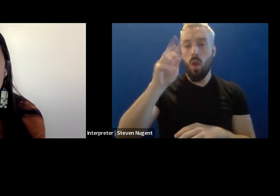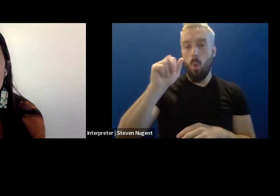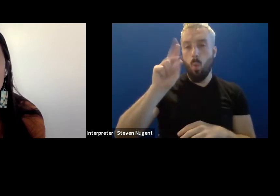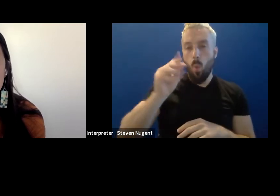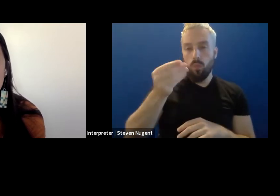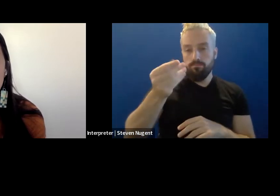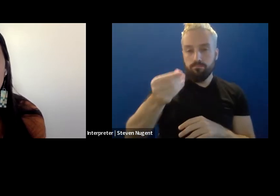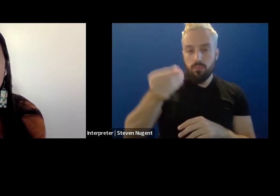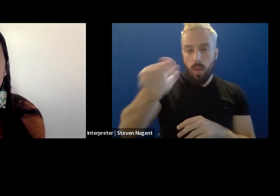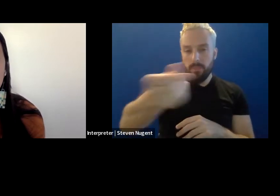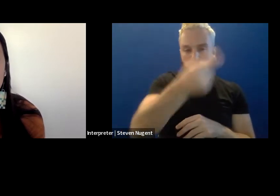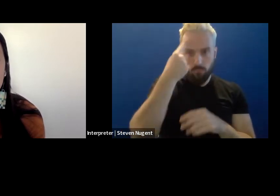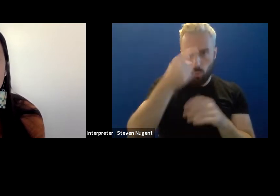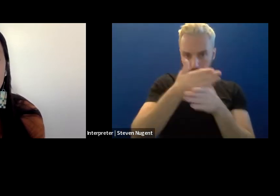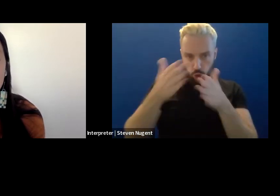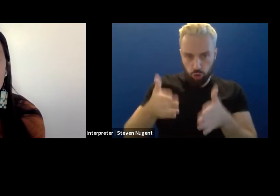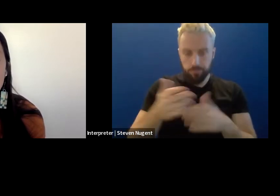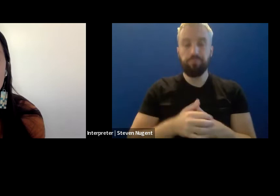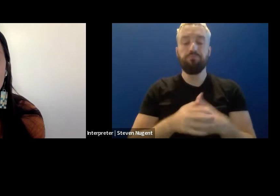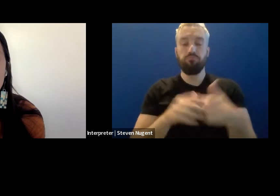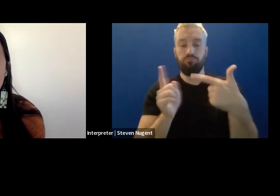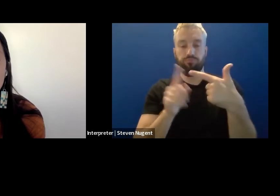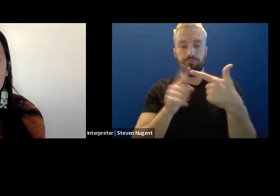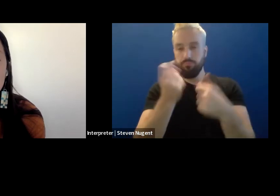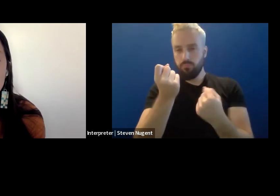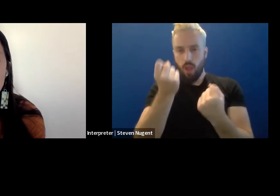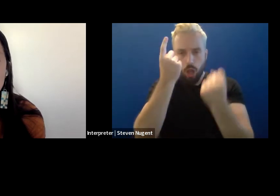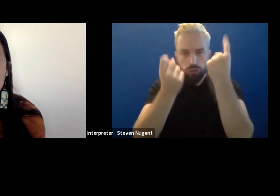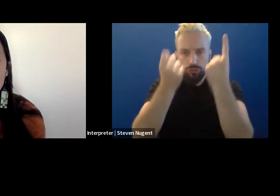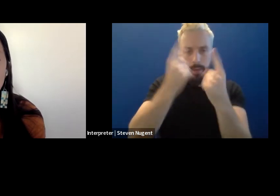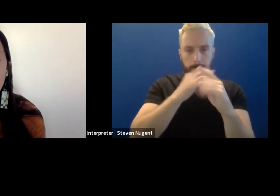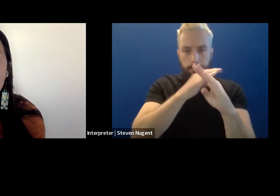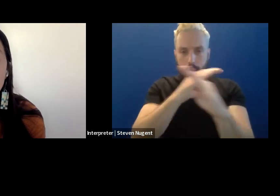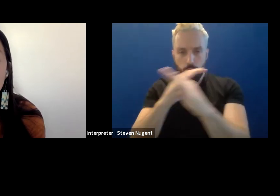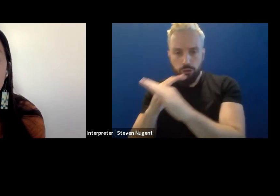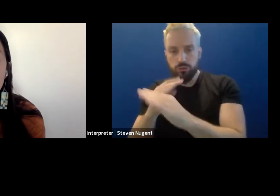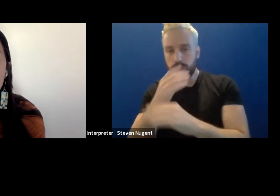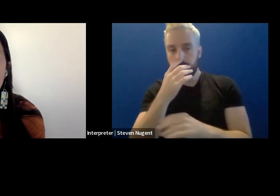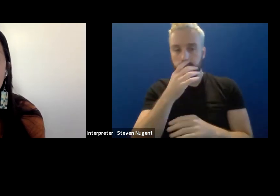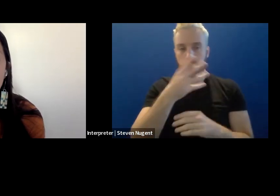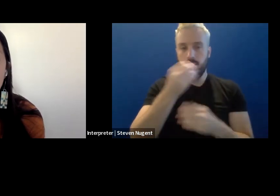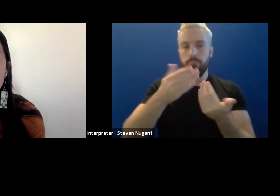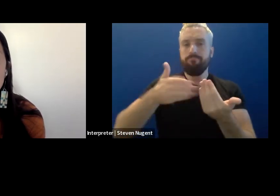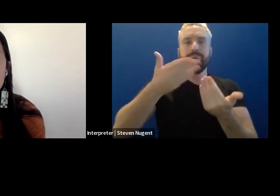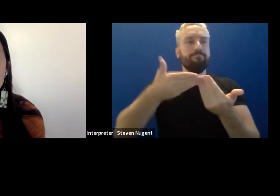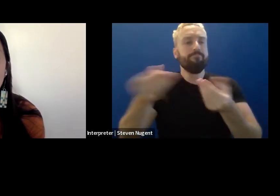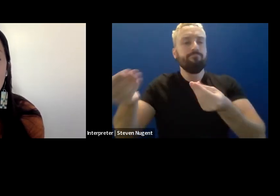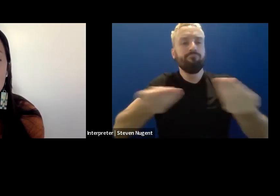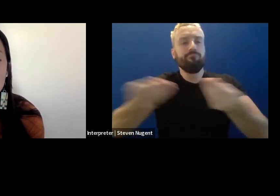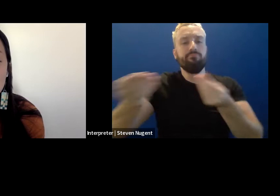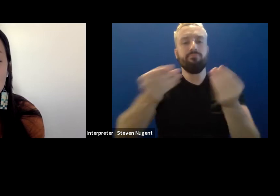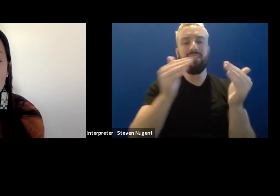community partners, to understand the barriers and facilitators to equitable community partner